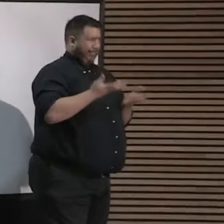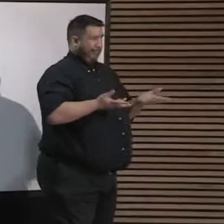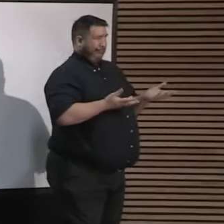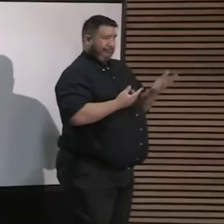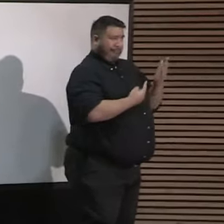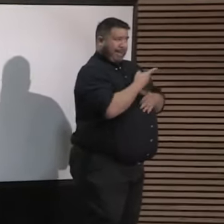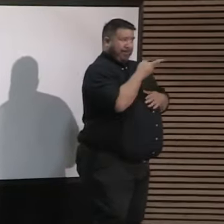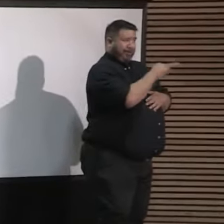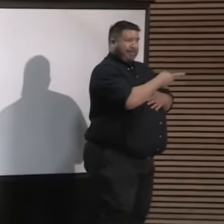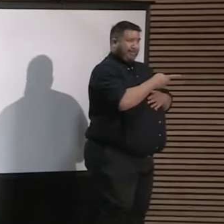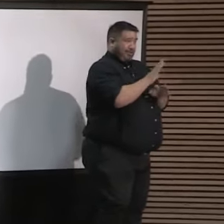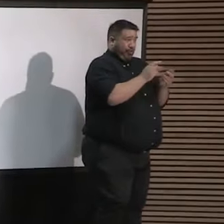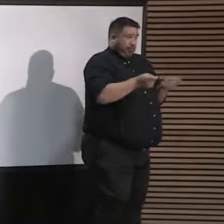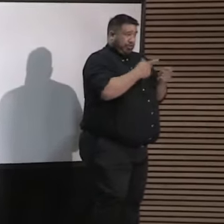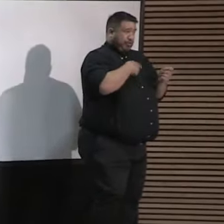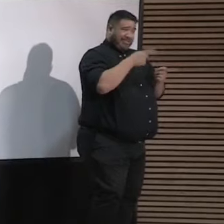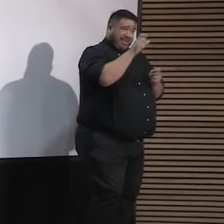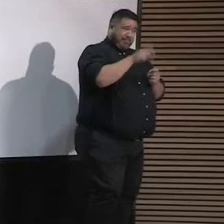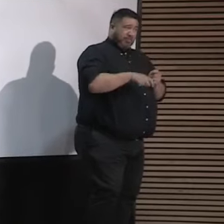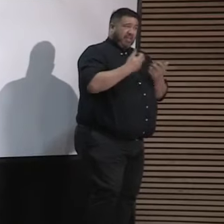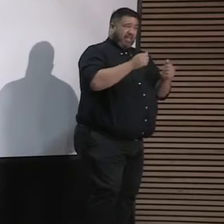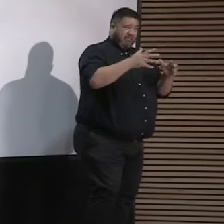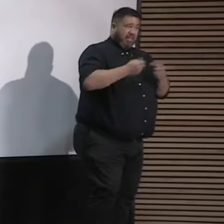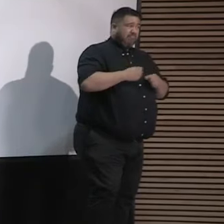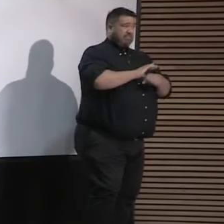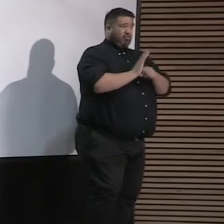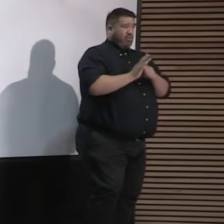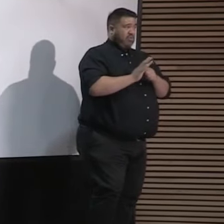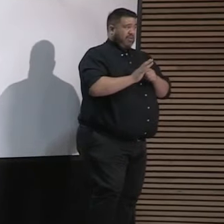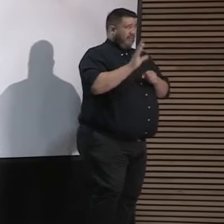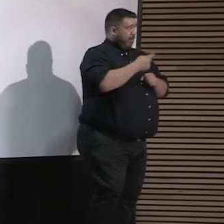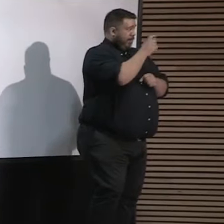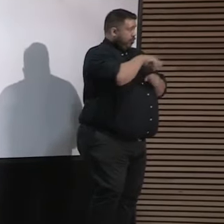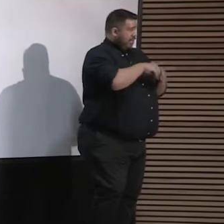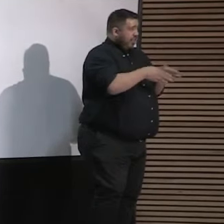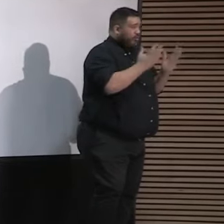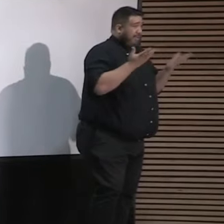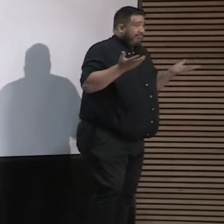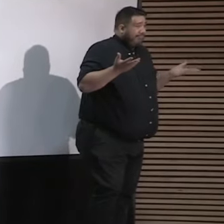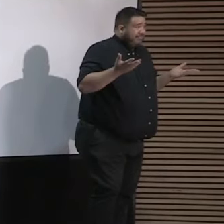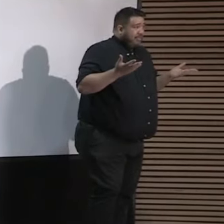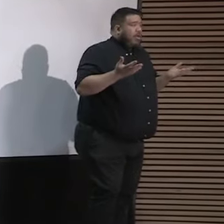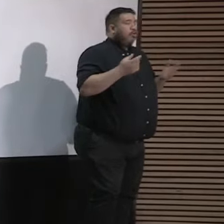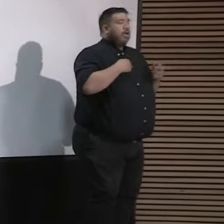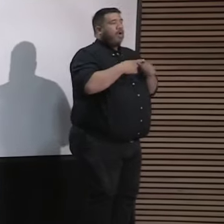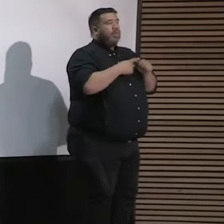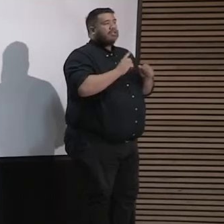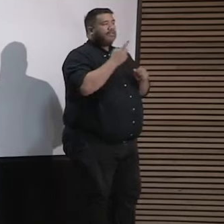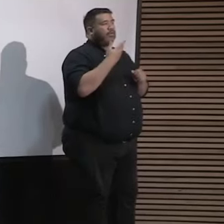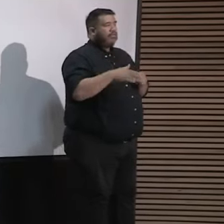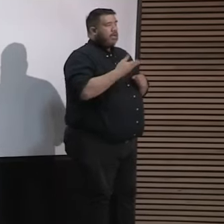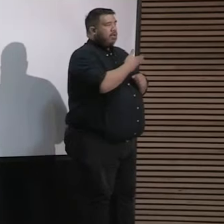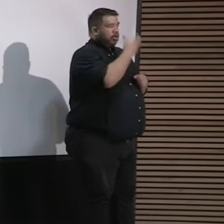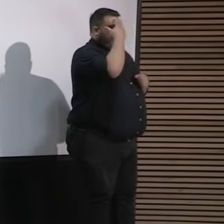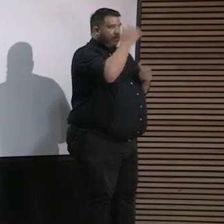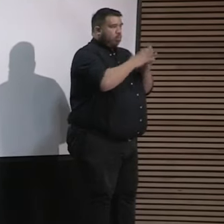an error if they were able to have that person-to-person contact and infect each other? Well, I'll just start off and then I'll ask you, Commodore Webb, to comment more